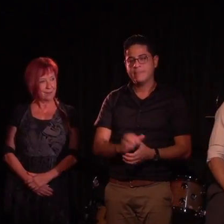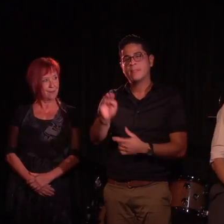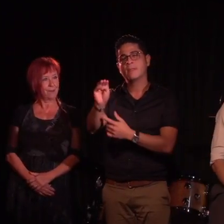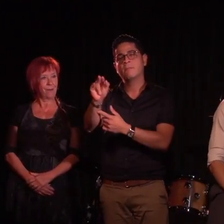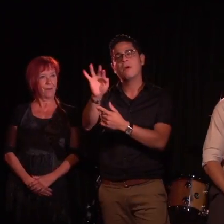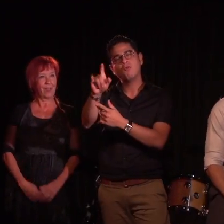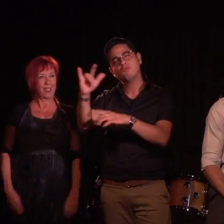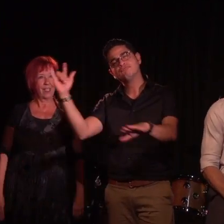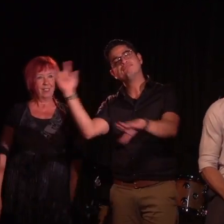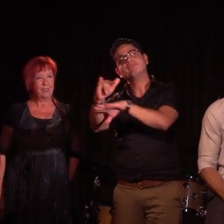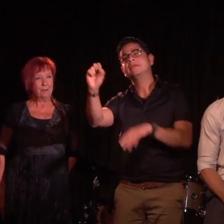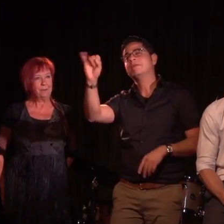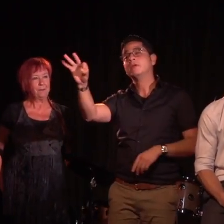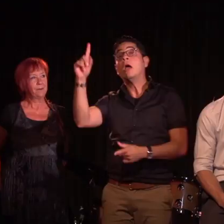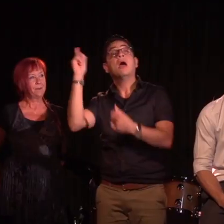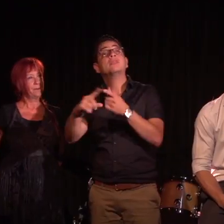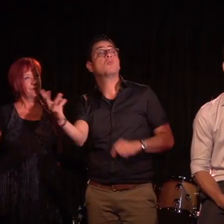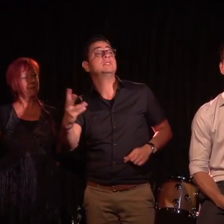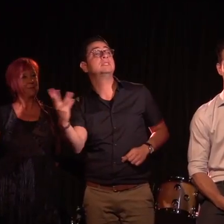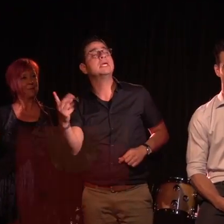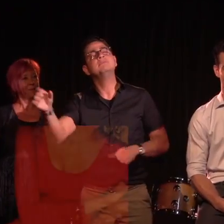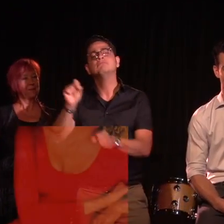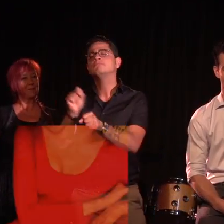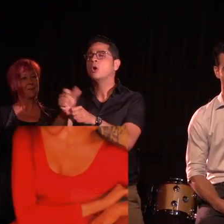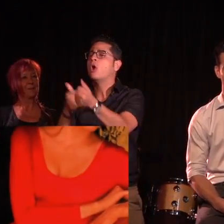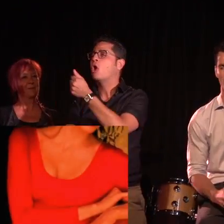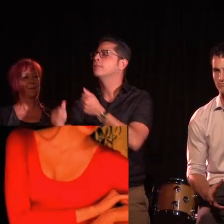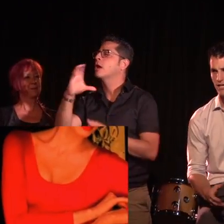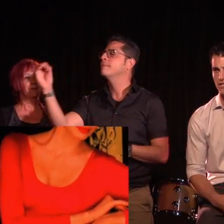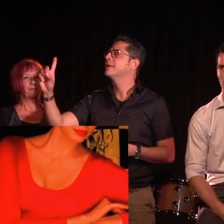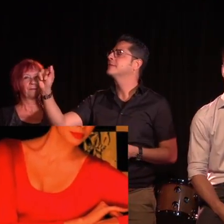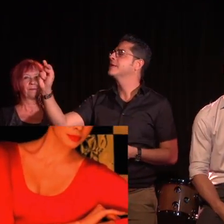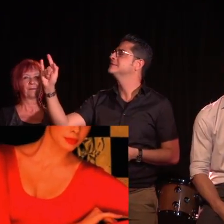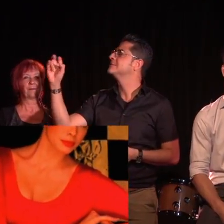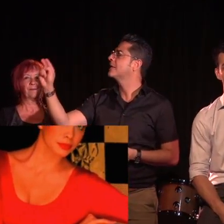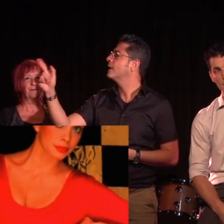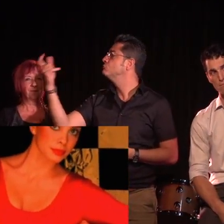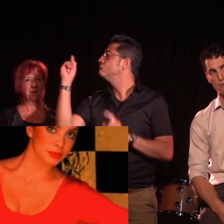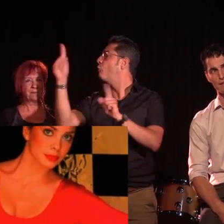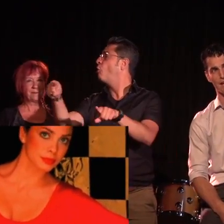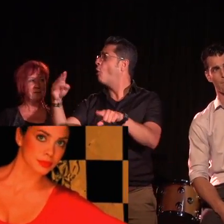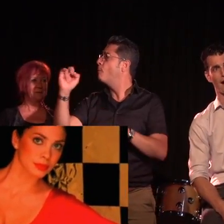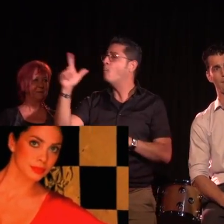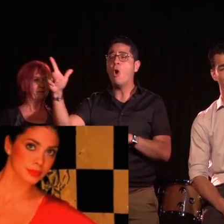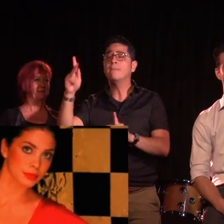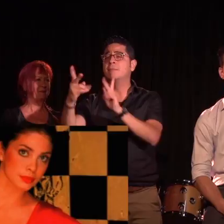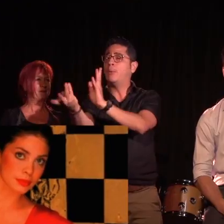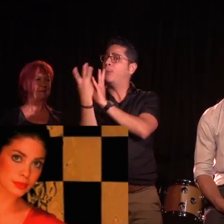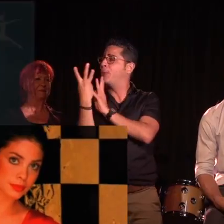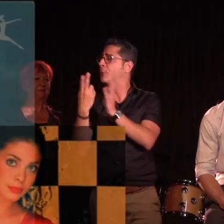Marie's in San Francisco until Wednesday as a representative for Dance Skin. You know, shopping malls, meet Marie de la